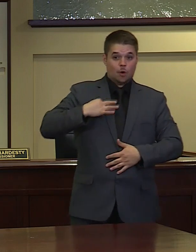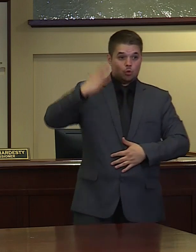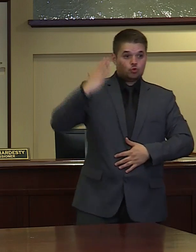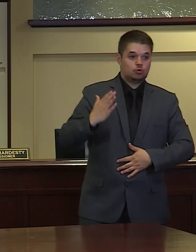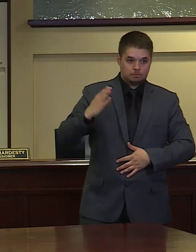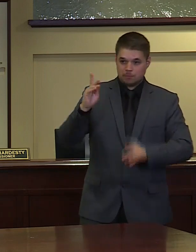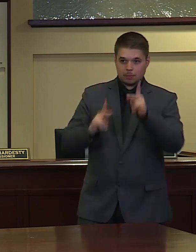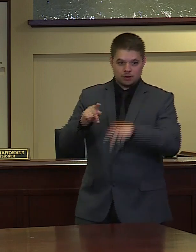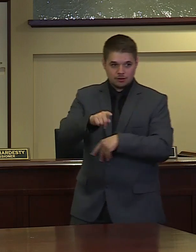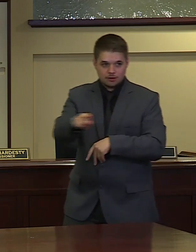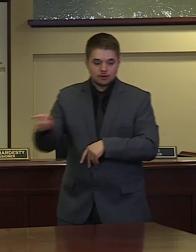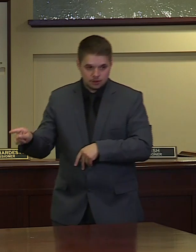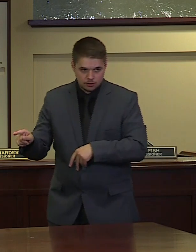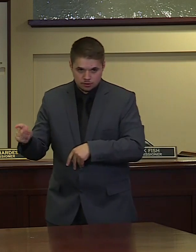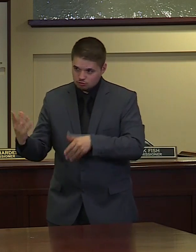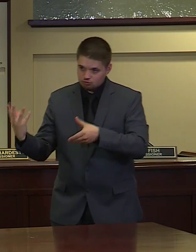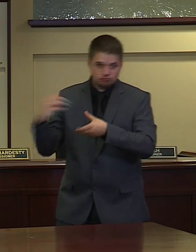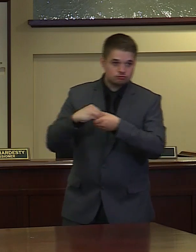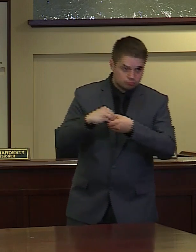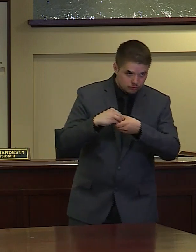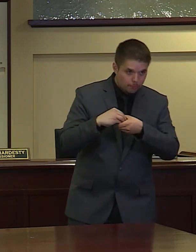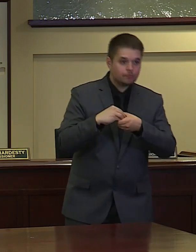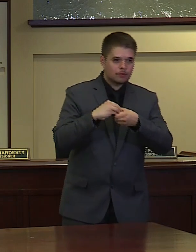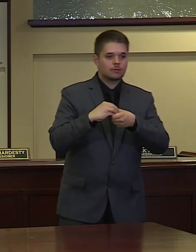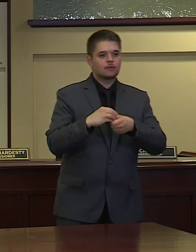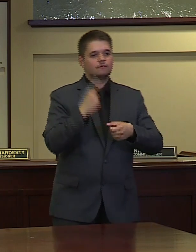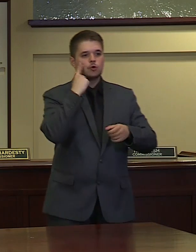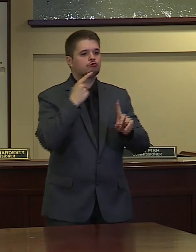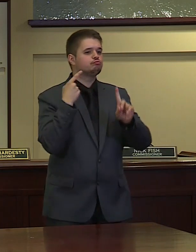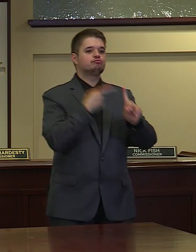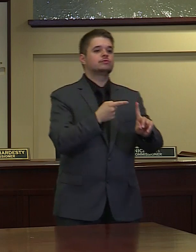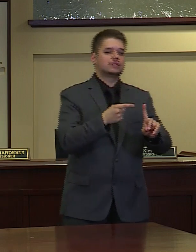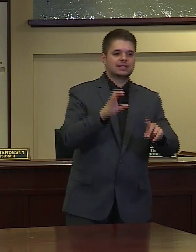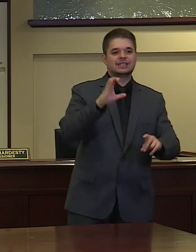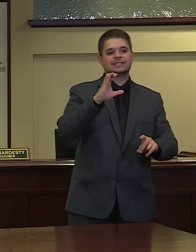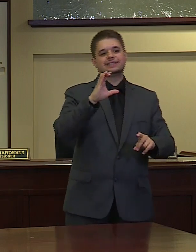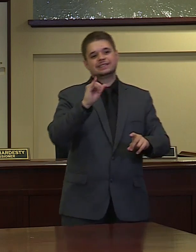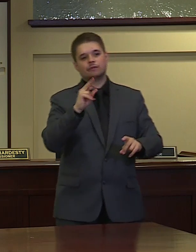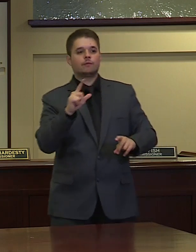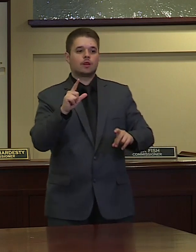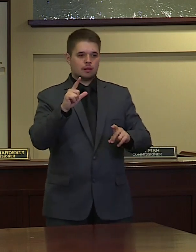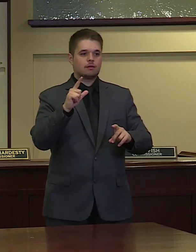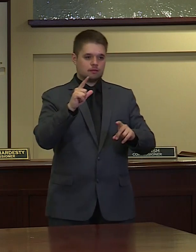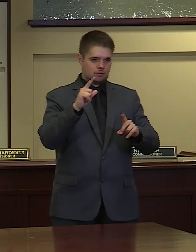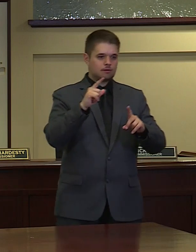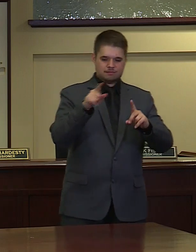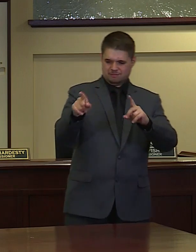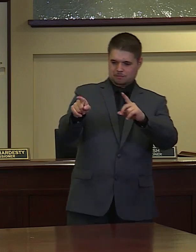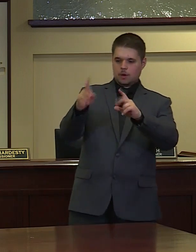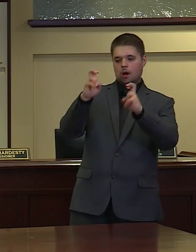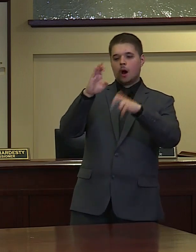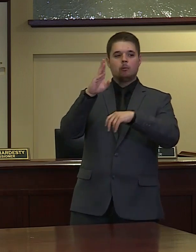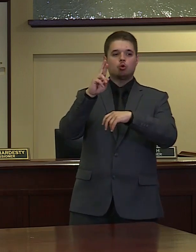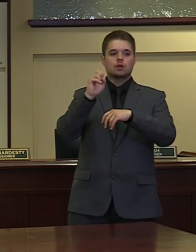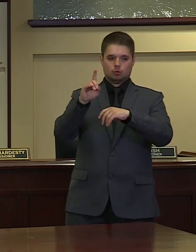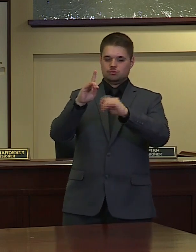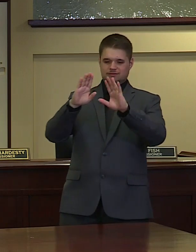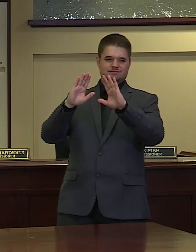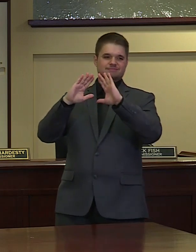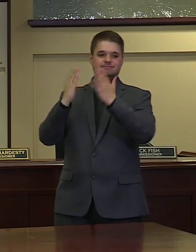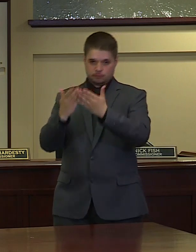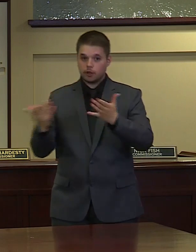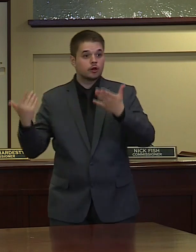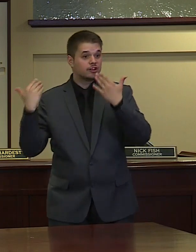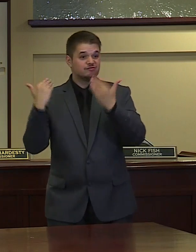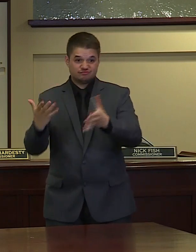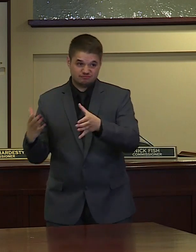Ray's direction as the director of Civic Life, the bureau with the city of Portland who helps us with graffiti abatement, put teams